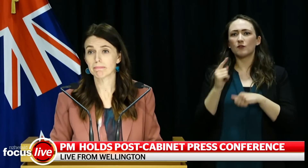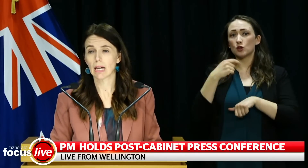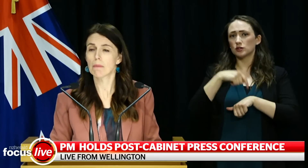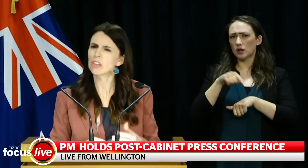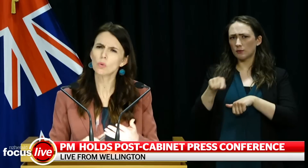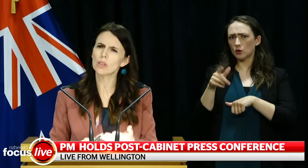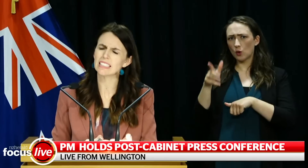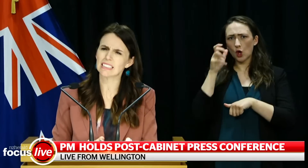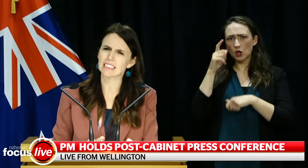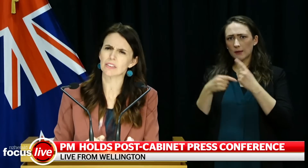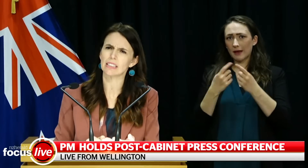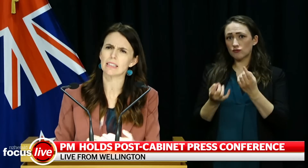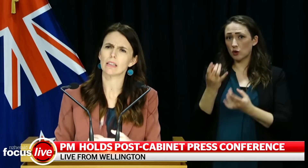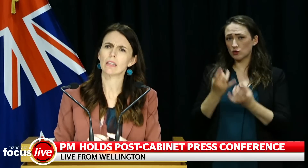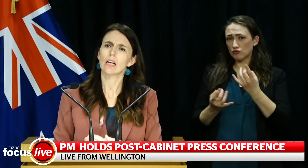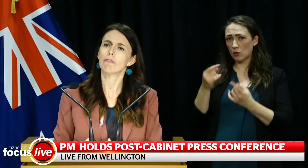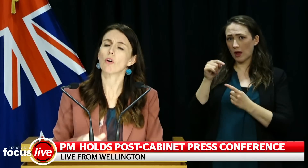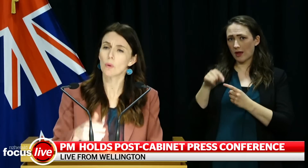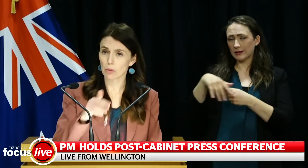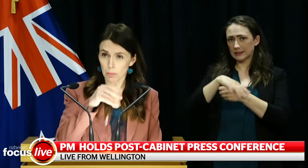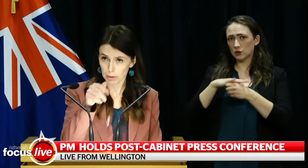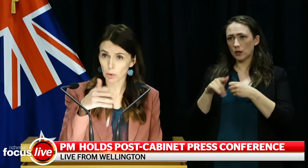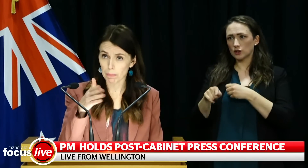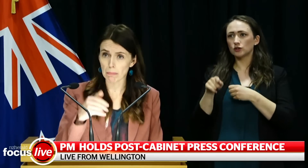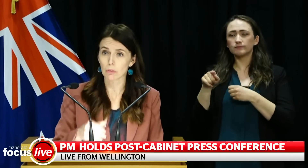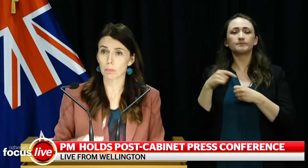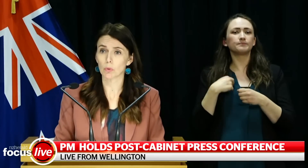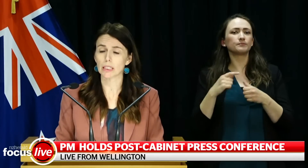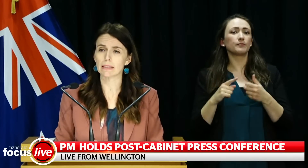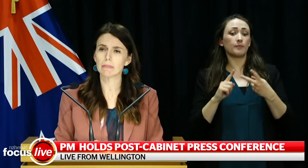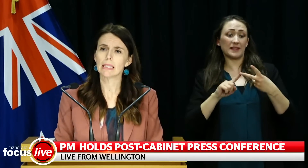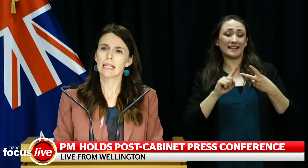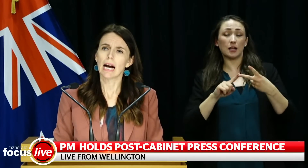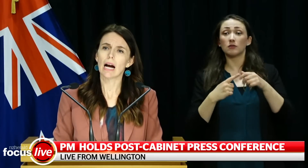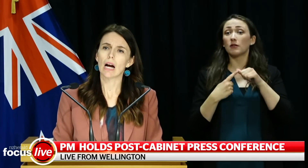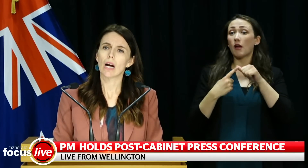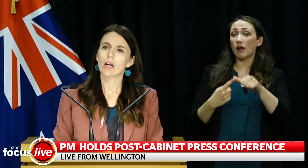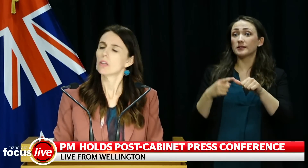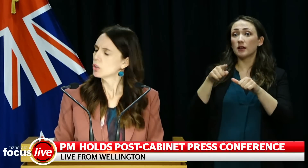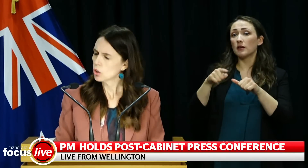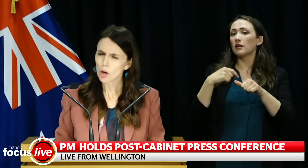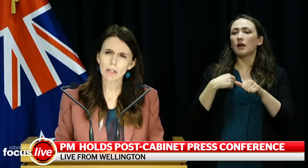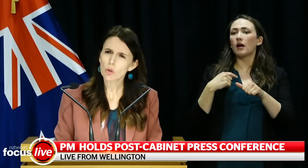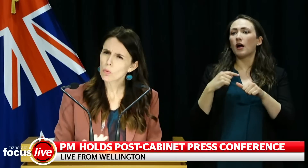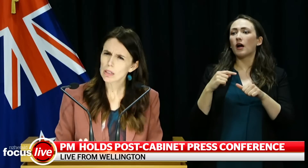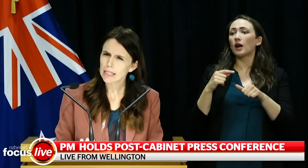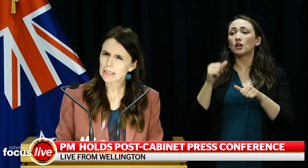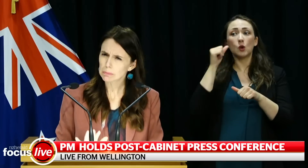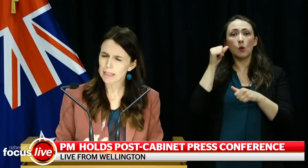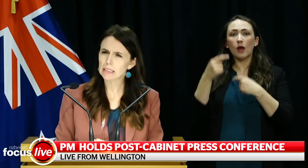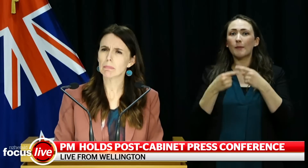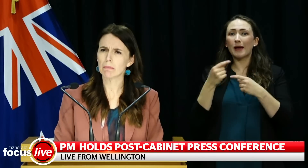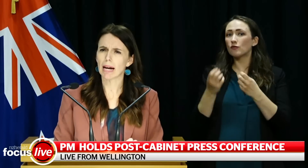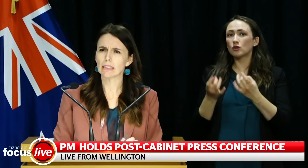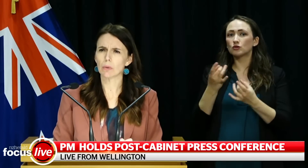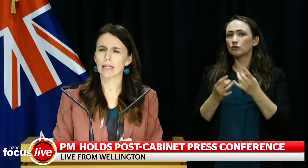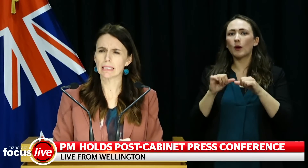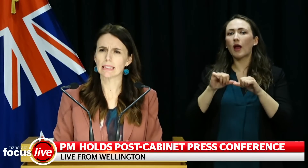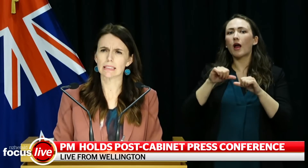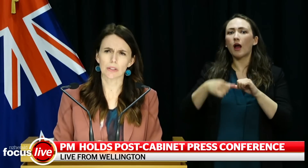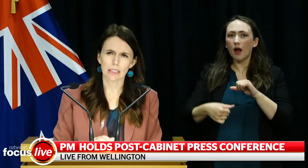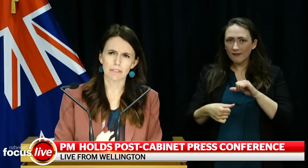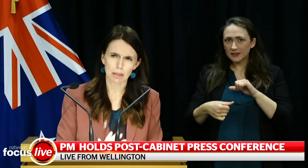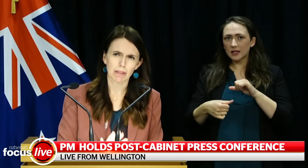reports. But nor would I necessarily... When was that? Following the public reporting. Made aware? No, but nor would I expect to be made